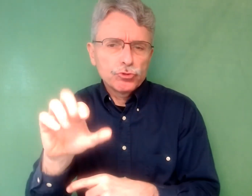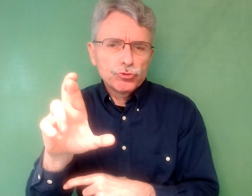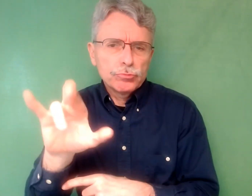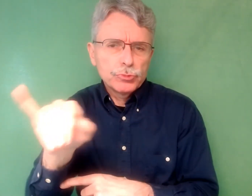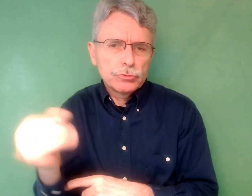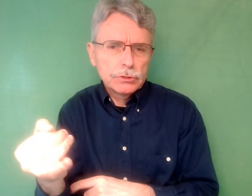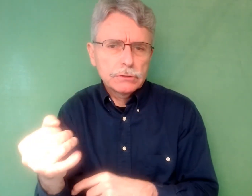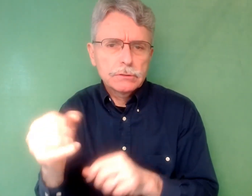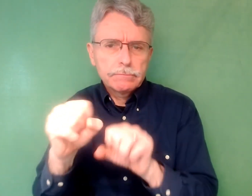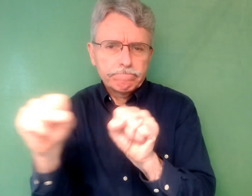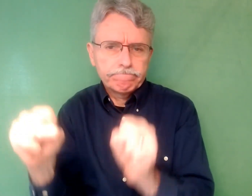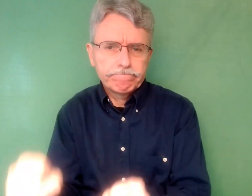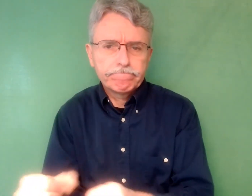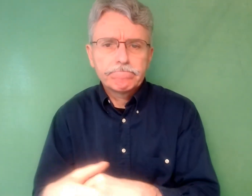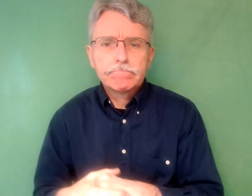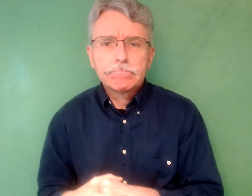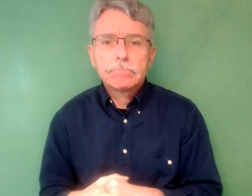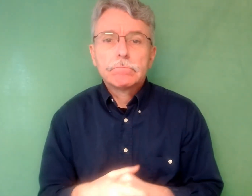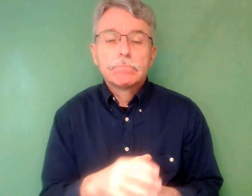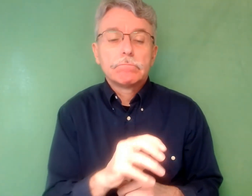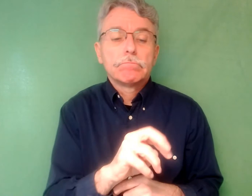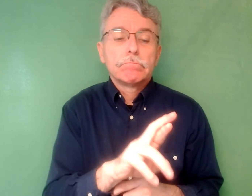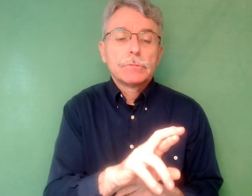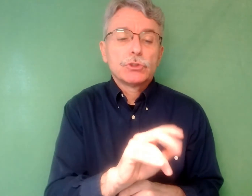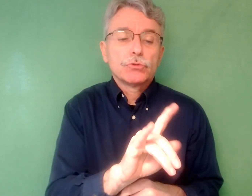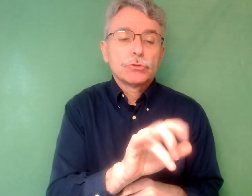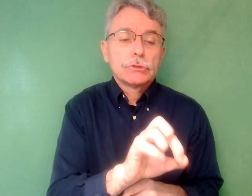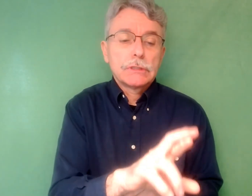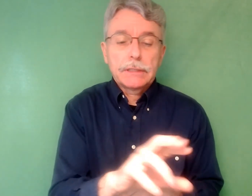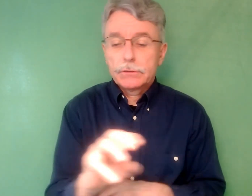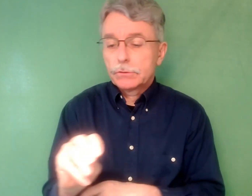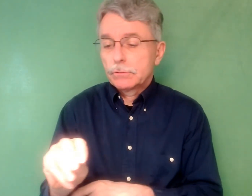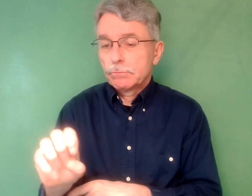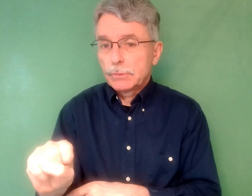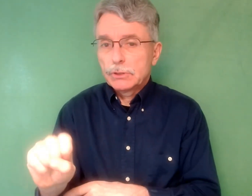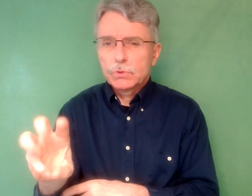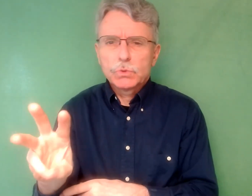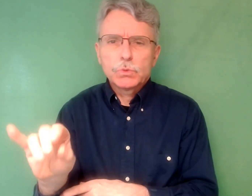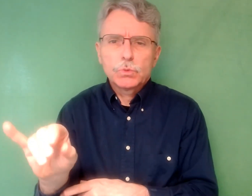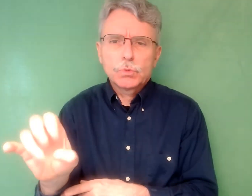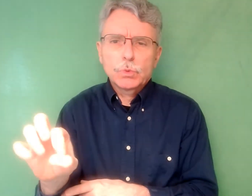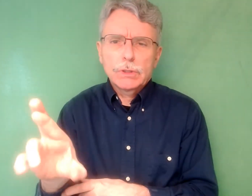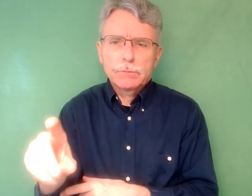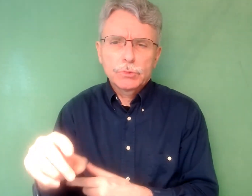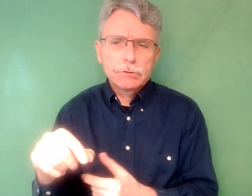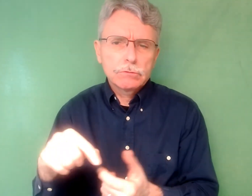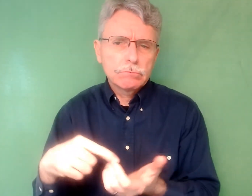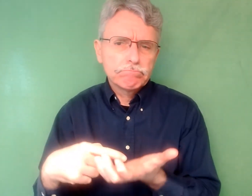access, including video phones, accessible alerts, assessments of needs, and access for